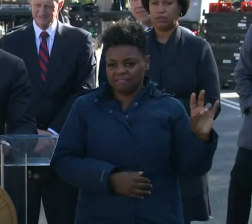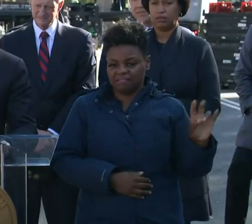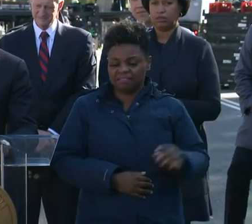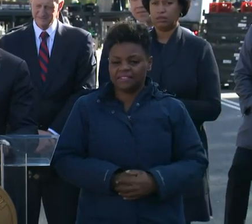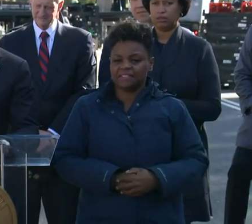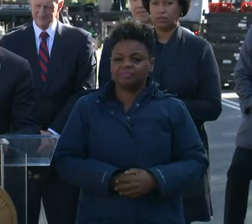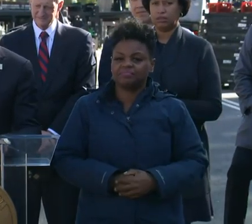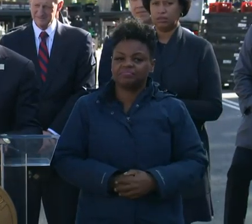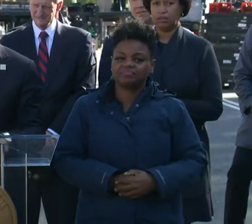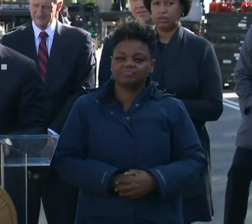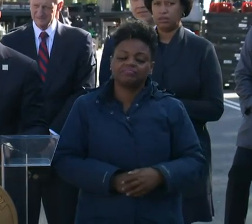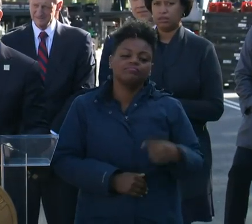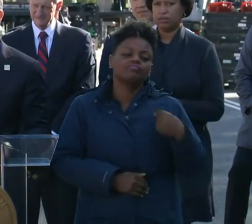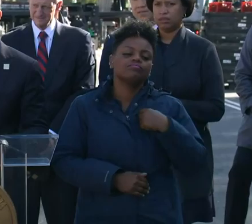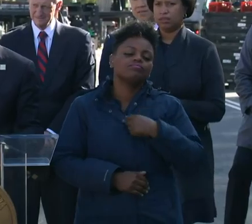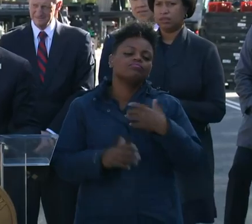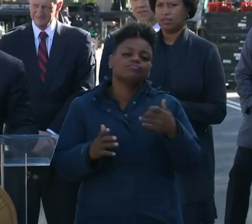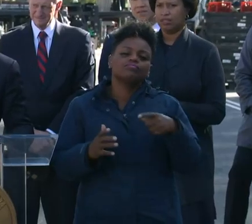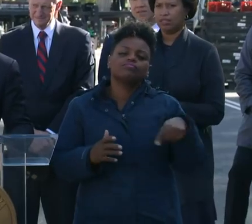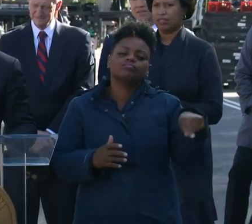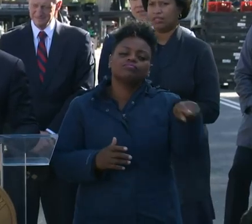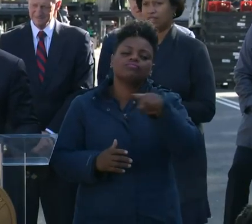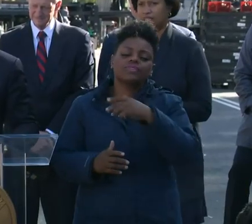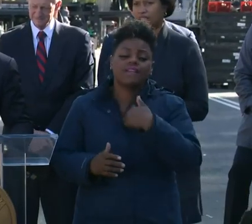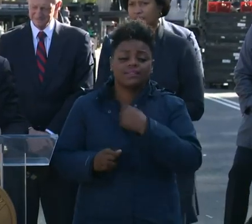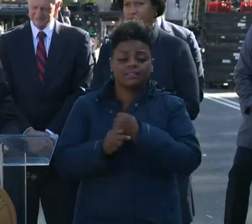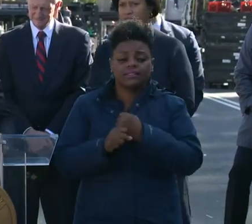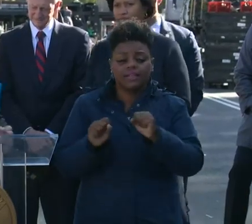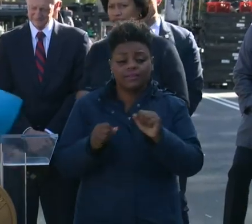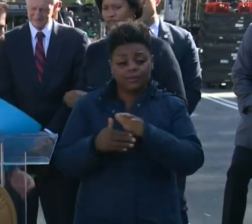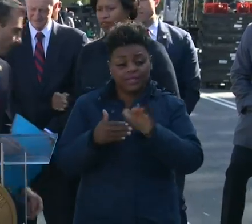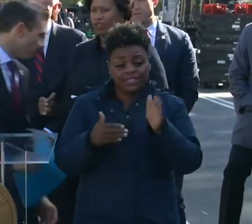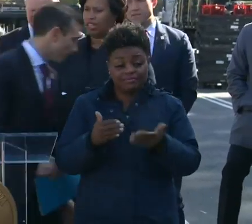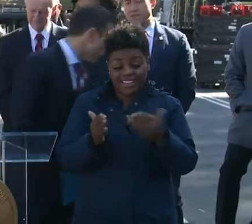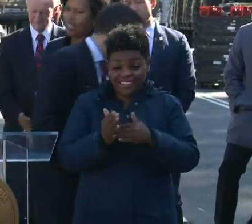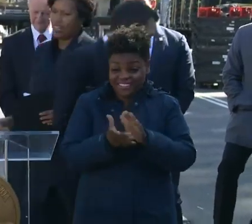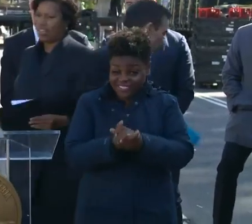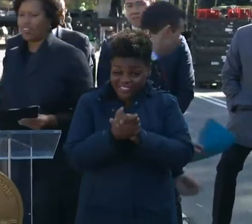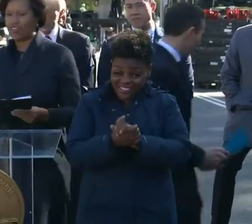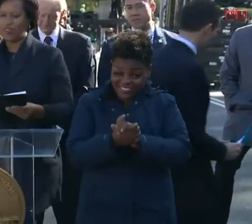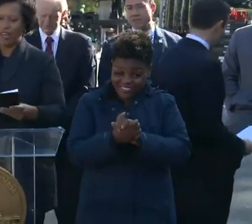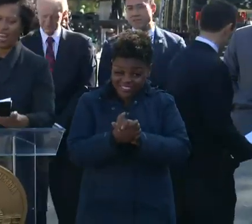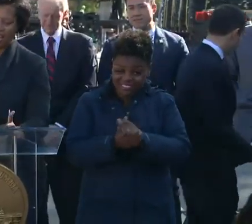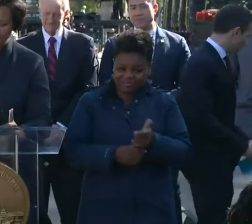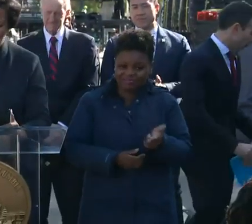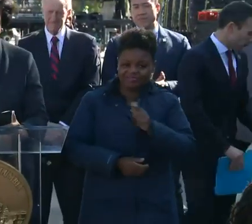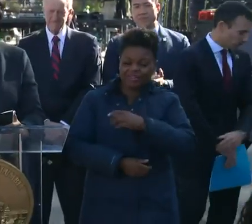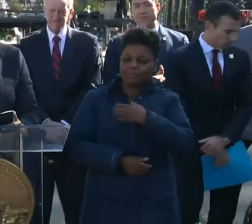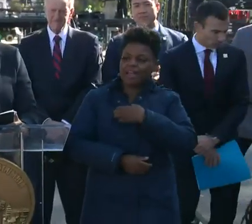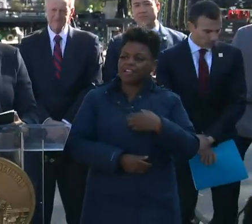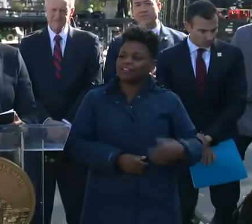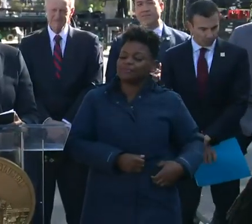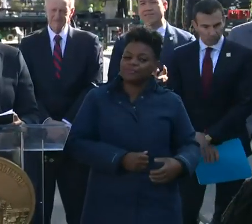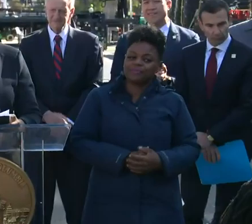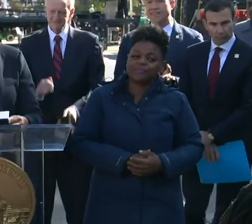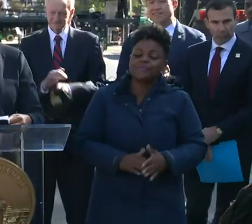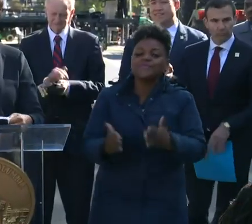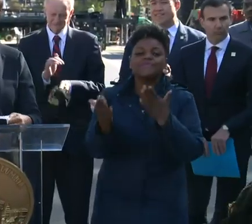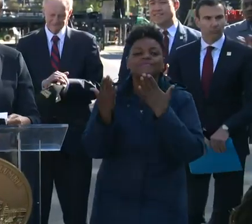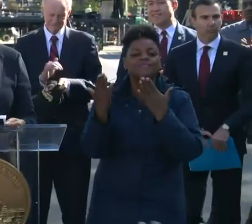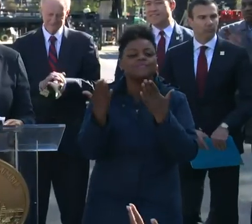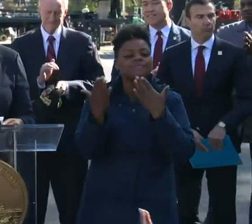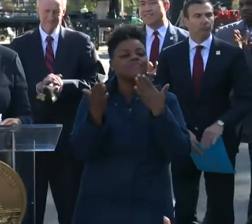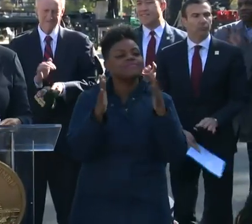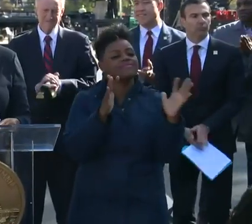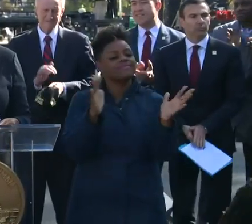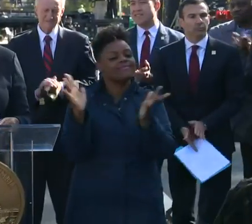And once again, congratulations to our Nationals. I'll now turn it back over to the mayor. Thank you. Thank you. And let's give a round of